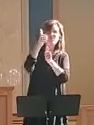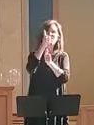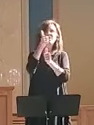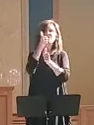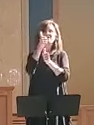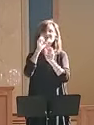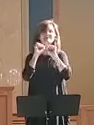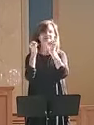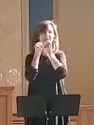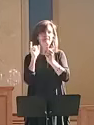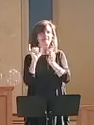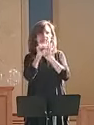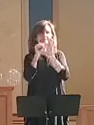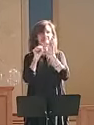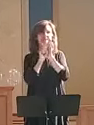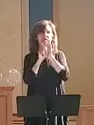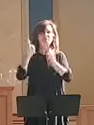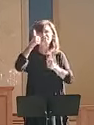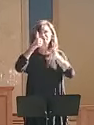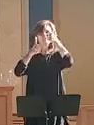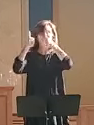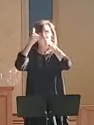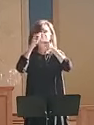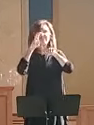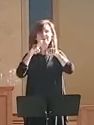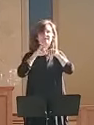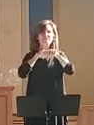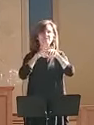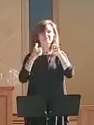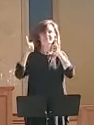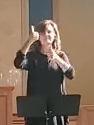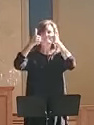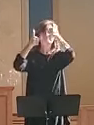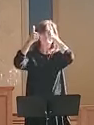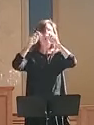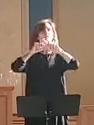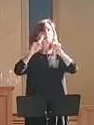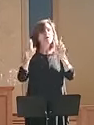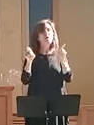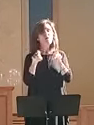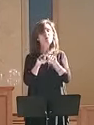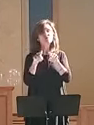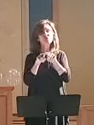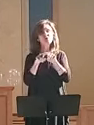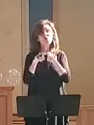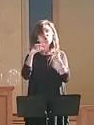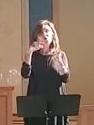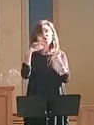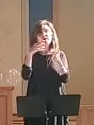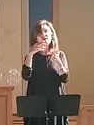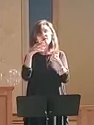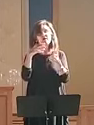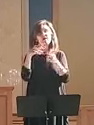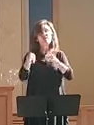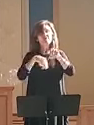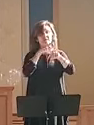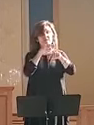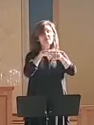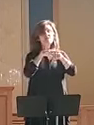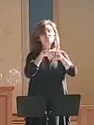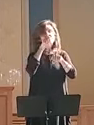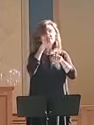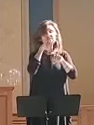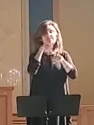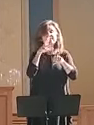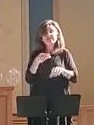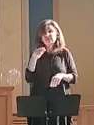case, the nation, whatever. And then there's that which is due from that nation state